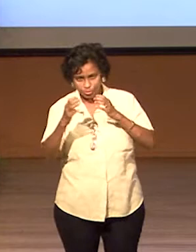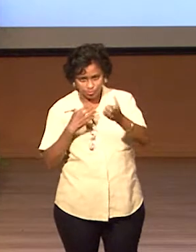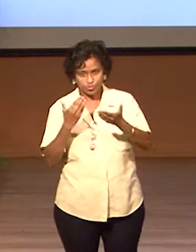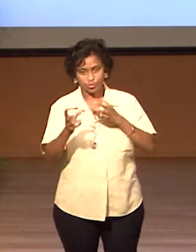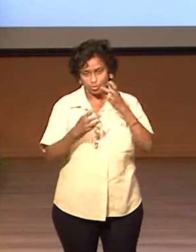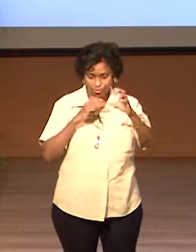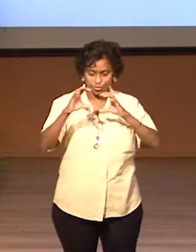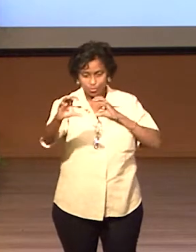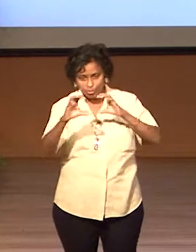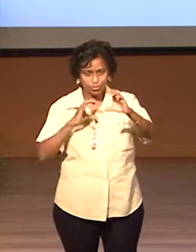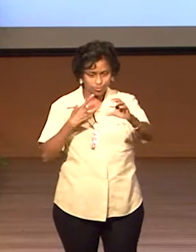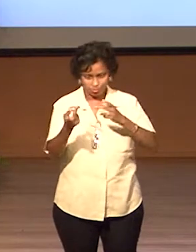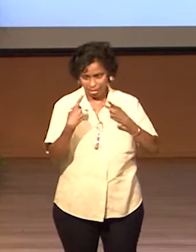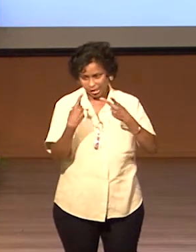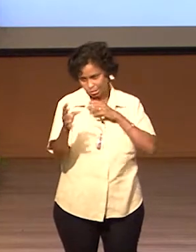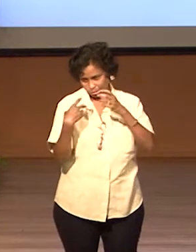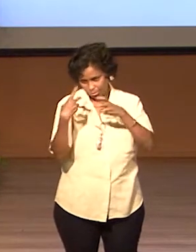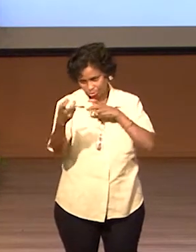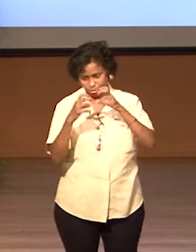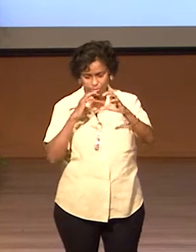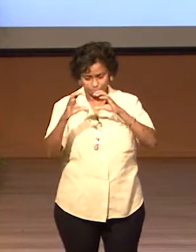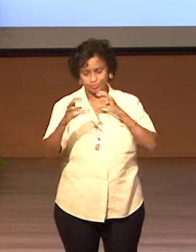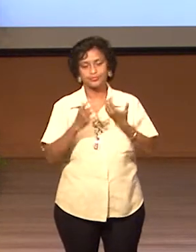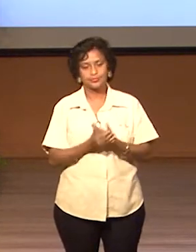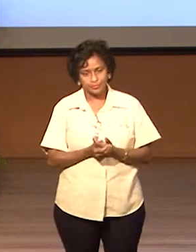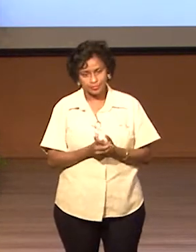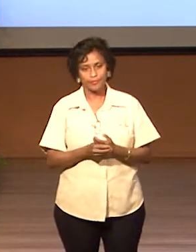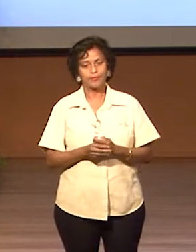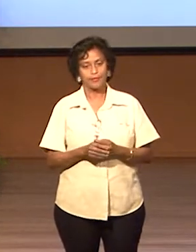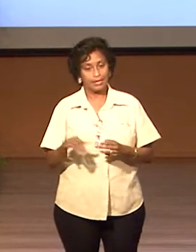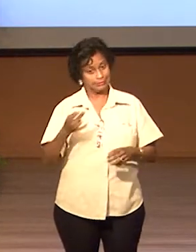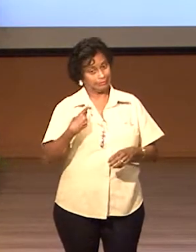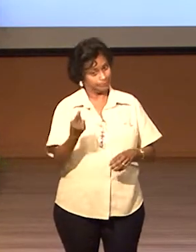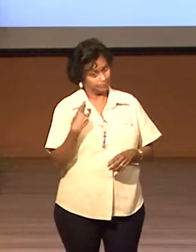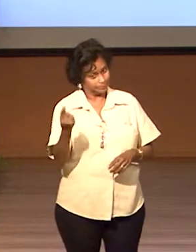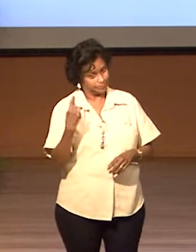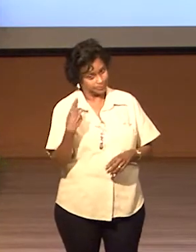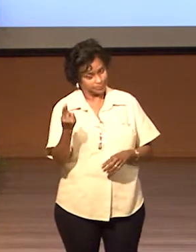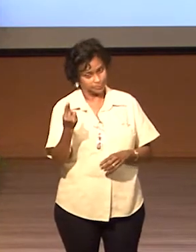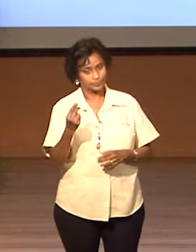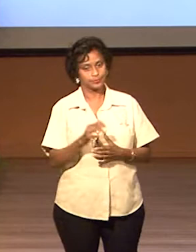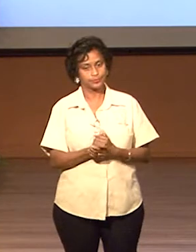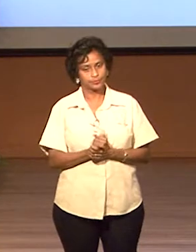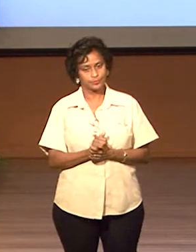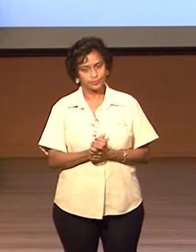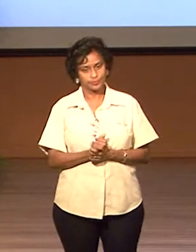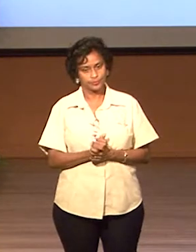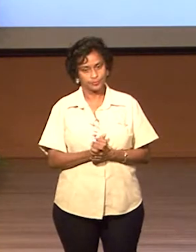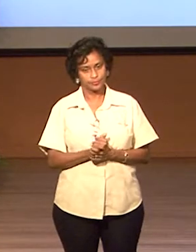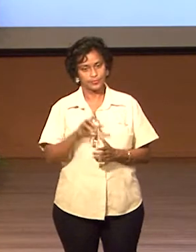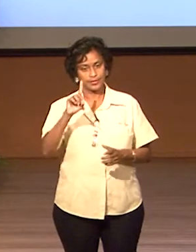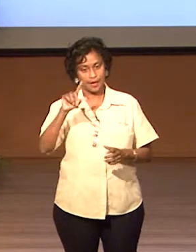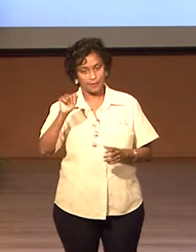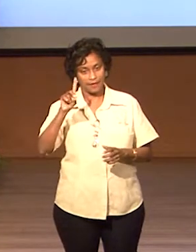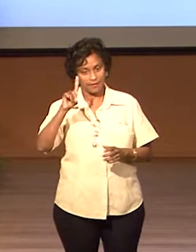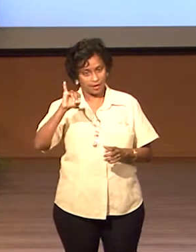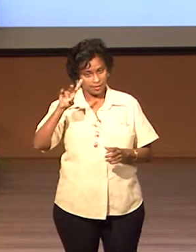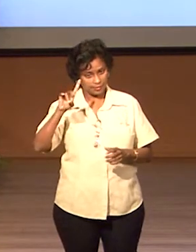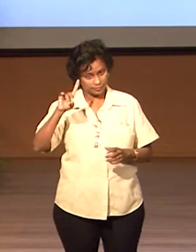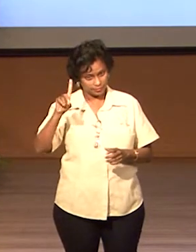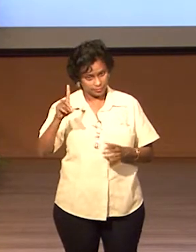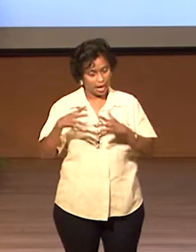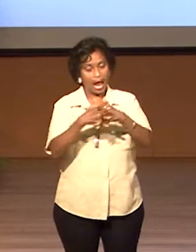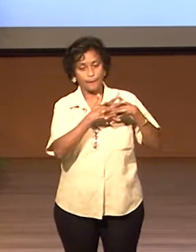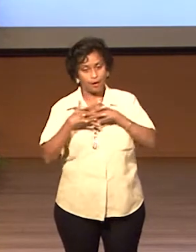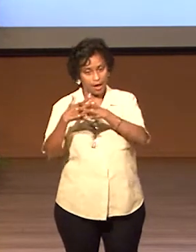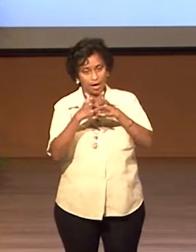It's related to the story about David Petraeus, the former CIA director, who had this affair and denied sharing classified